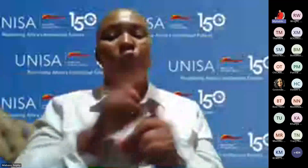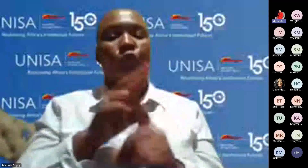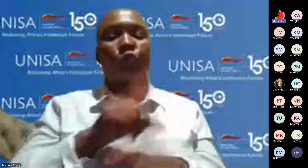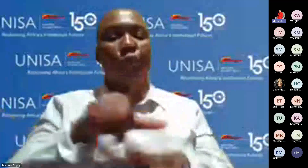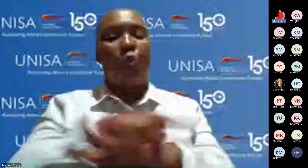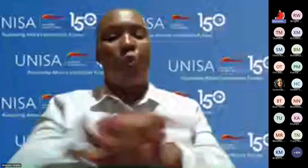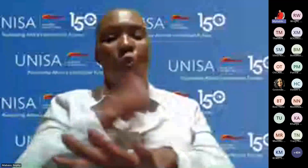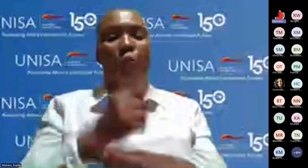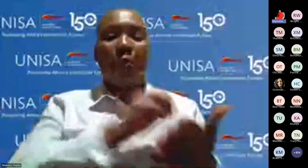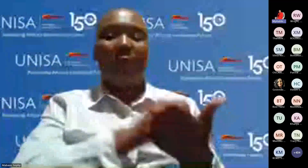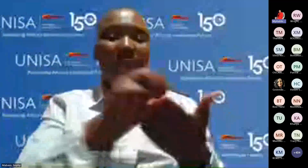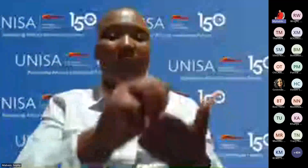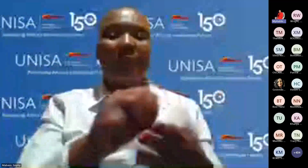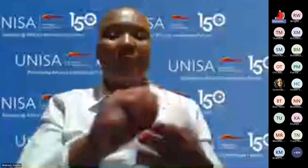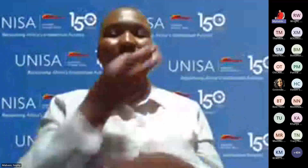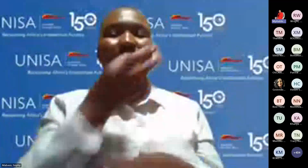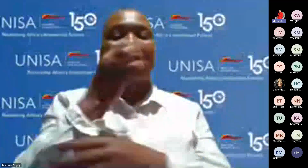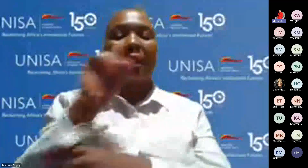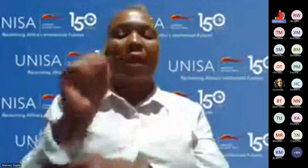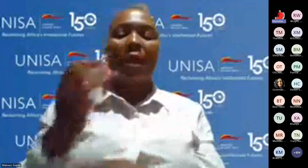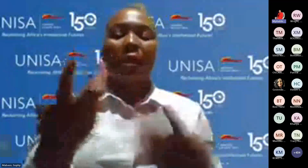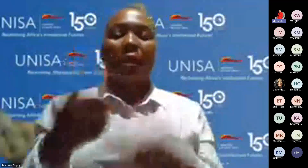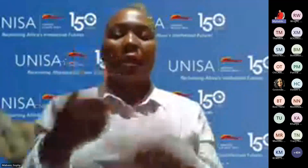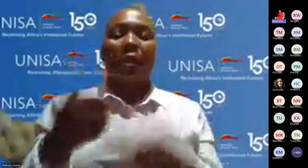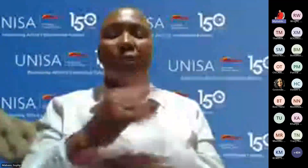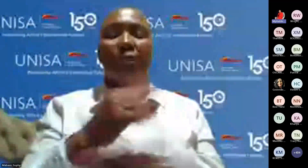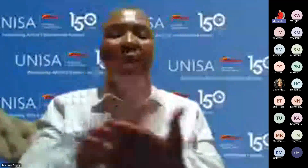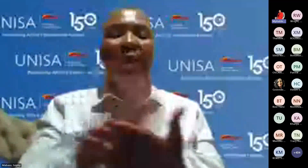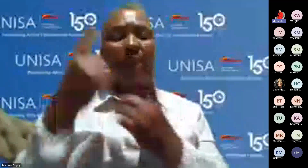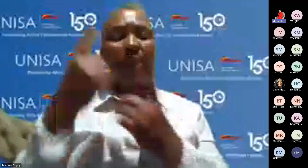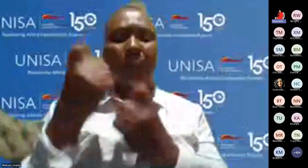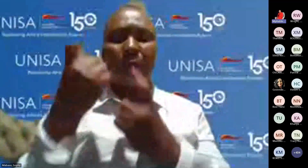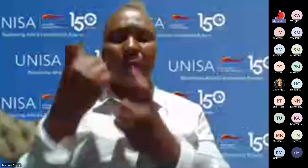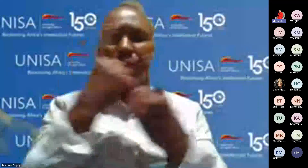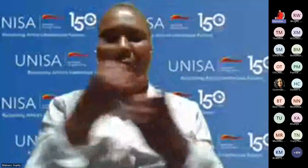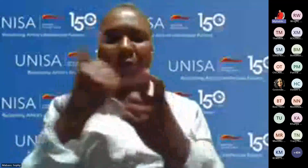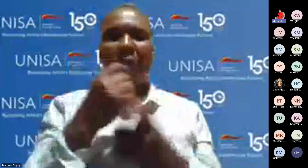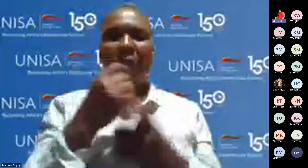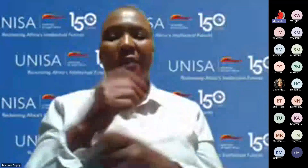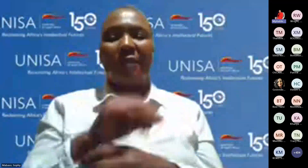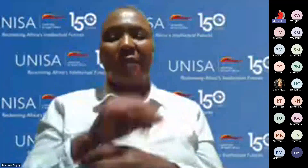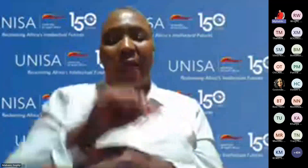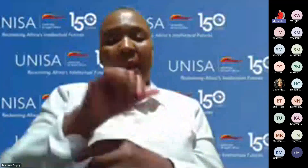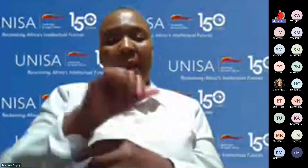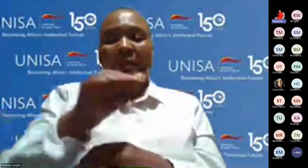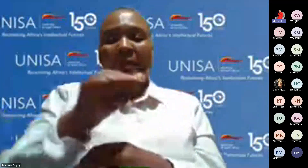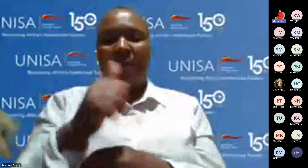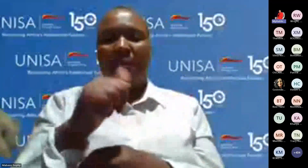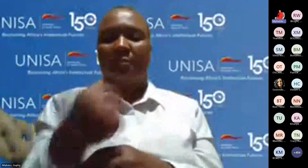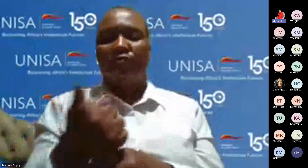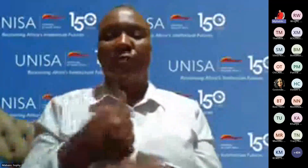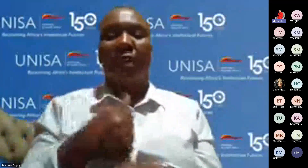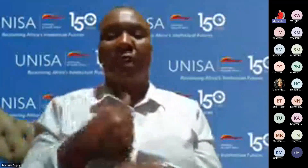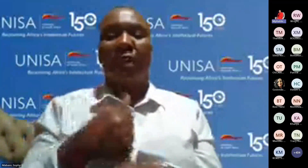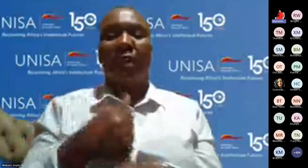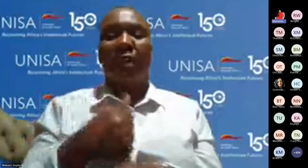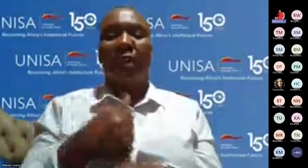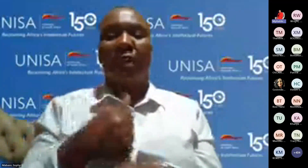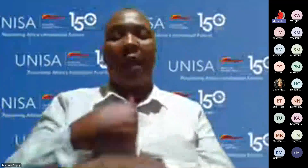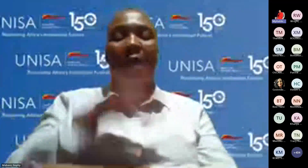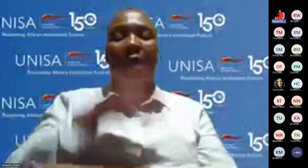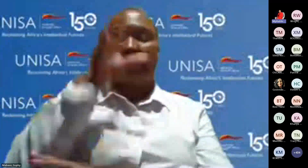where someone is saying when he was taking the pictures, it kept on saying next, next. I believe maybe because